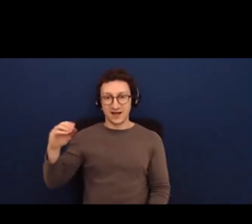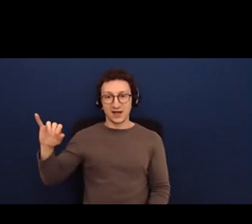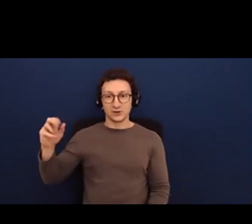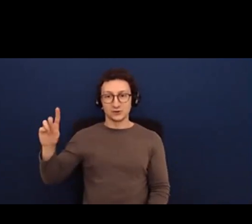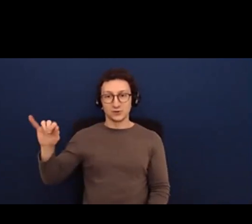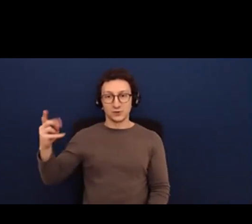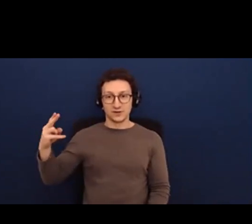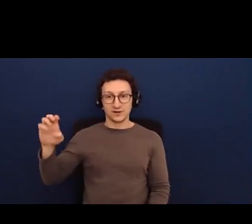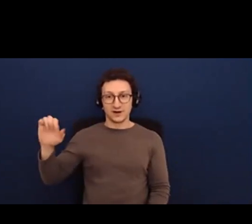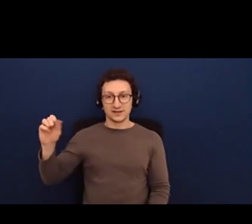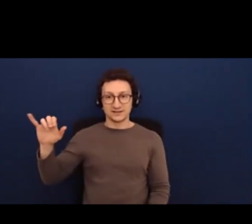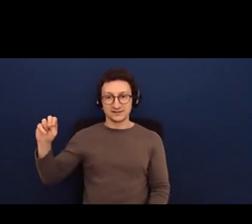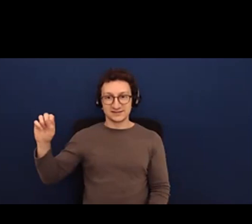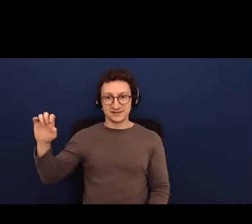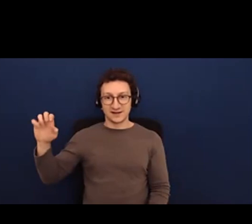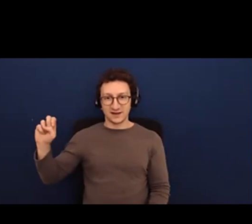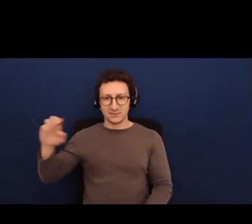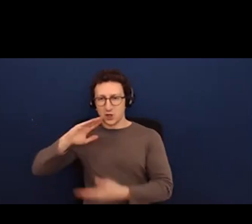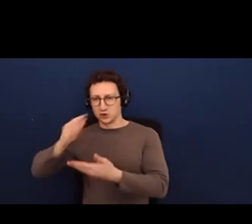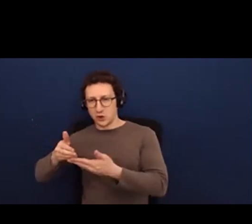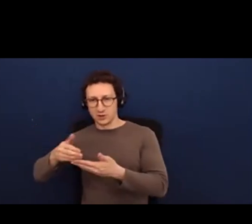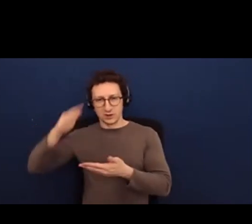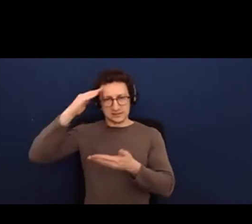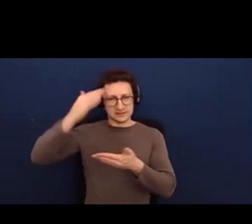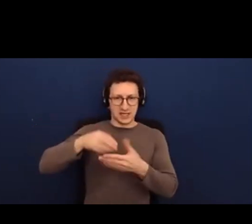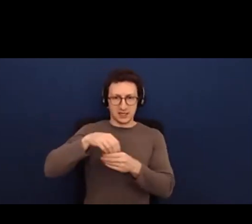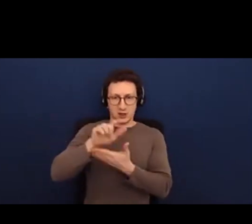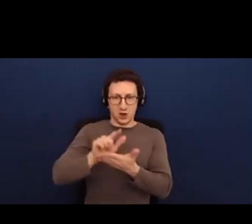his daughter. And it was recorded